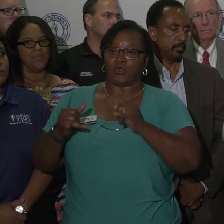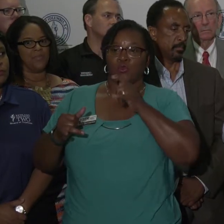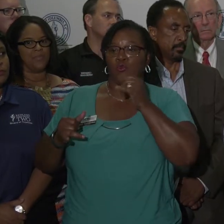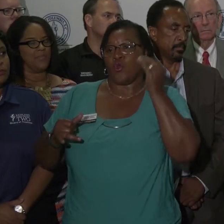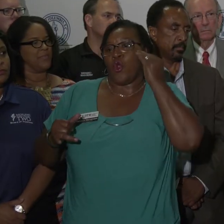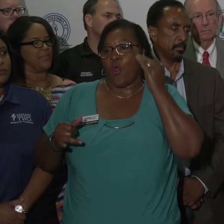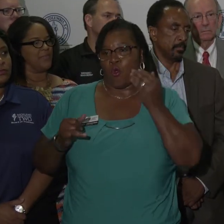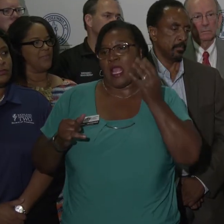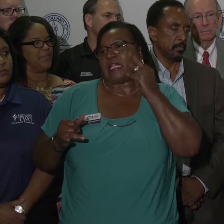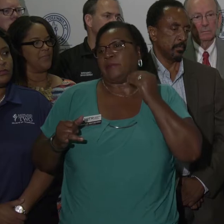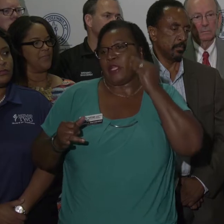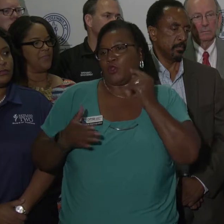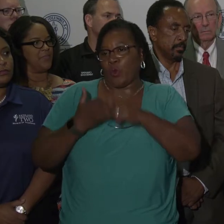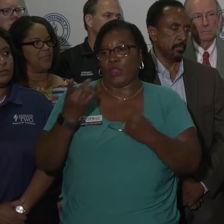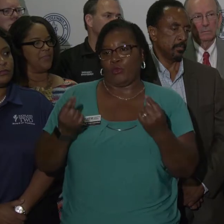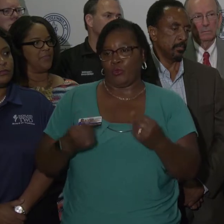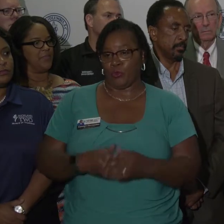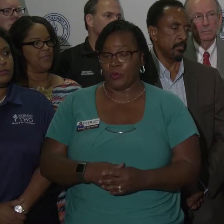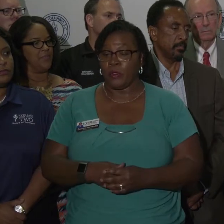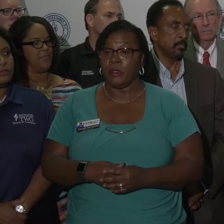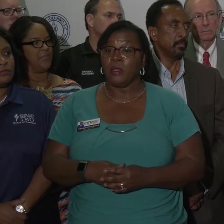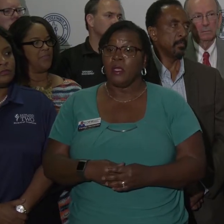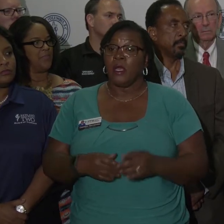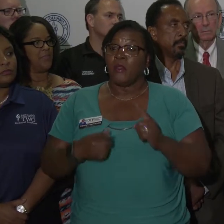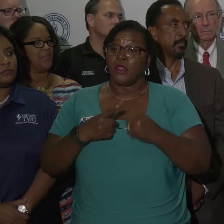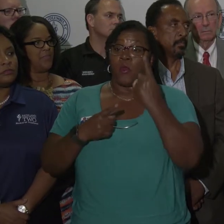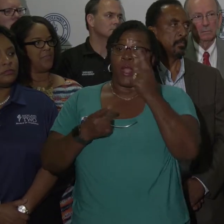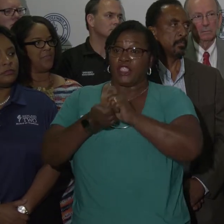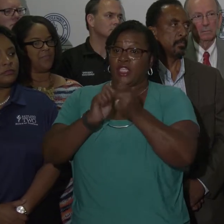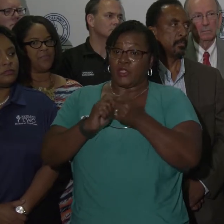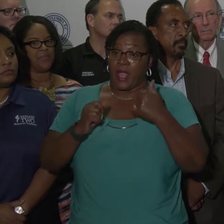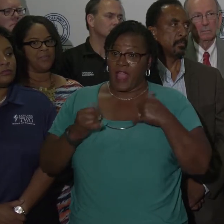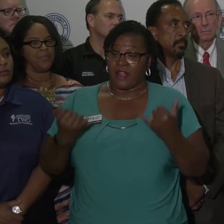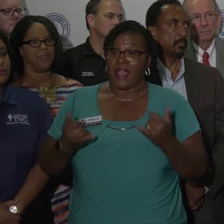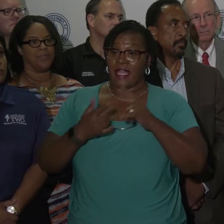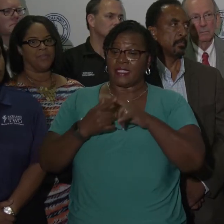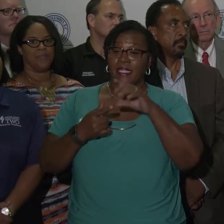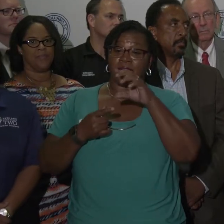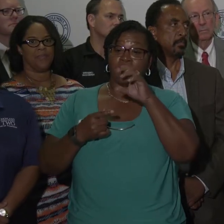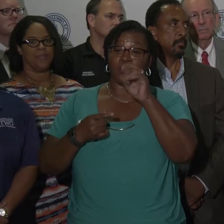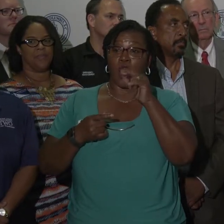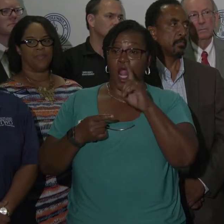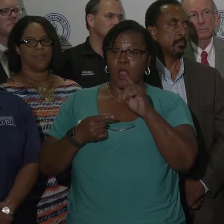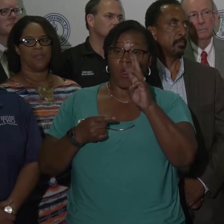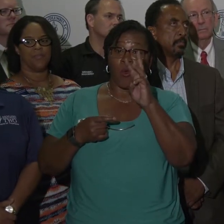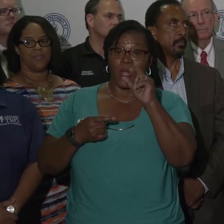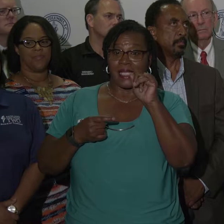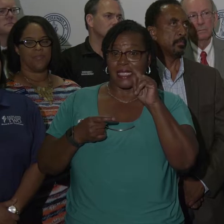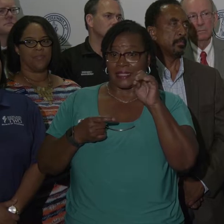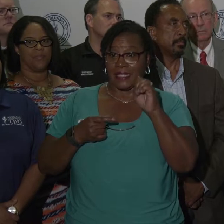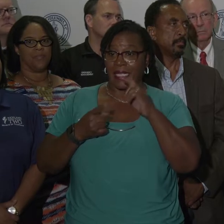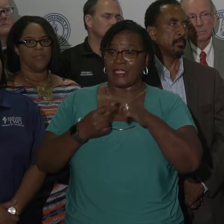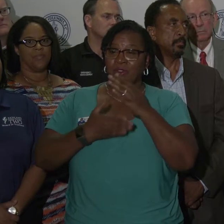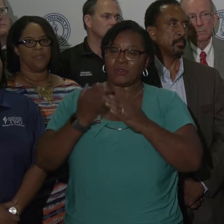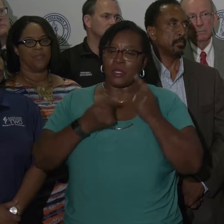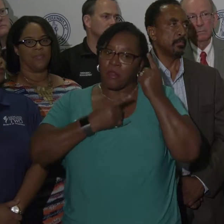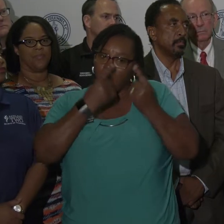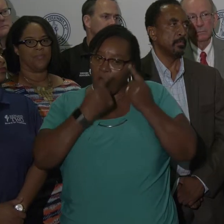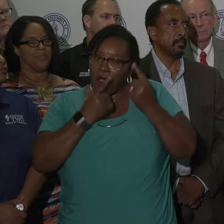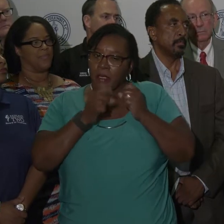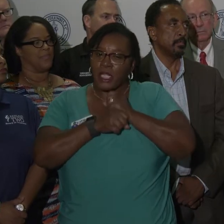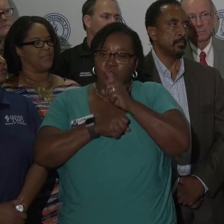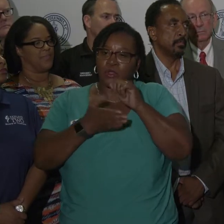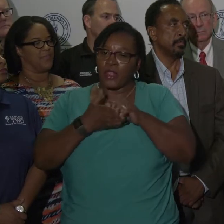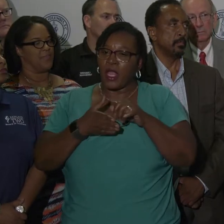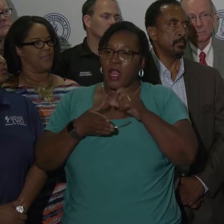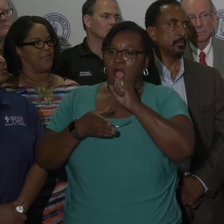know what they're doing. The one change we have this time is our solid waste collection. Through some thought processes to make sure